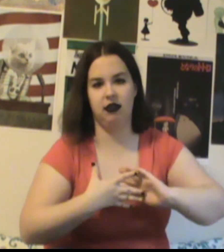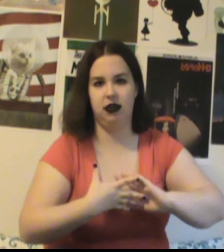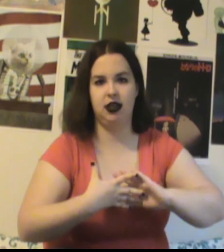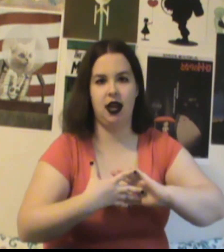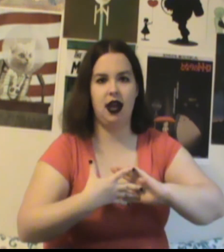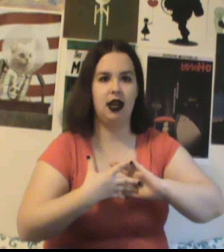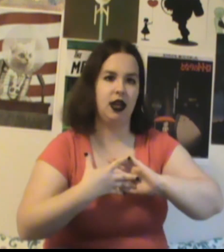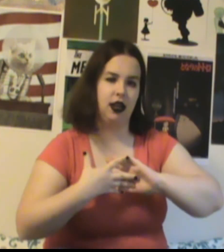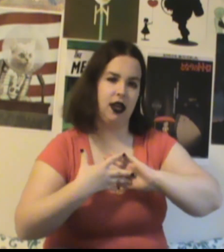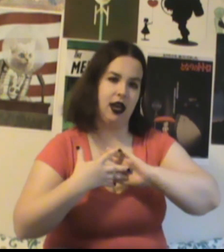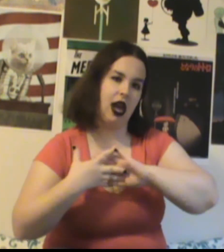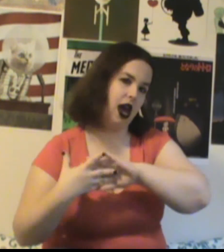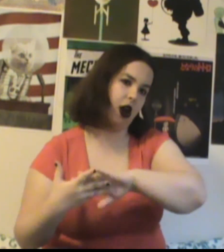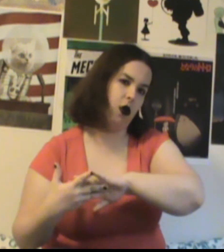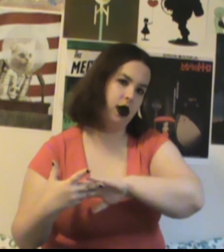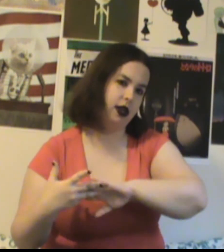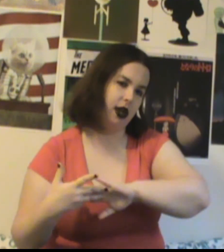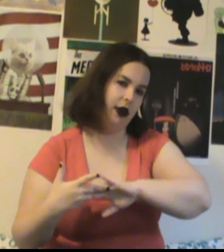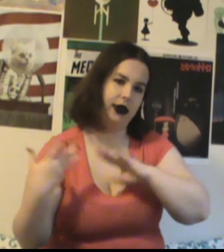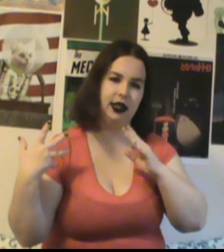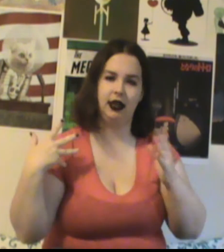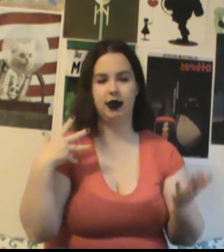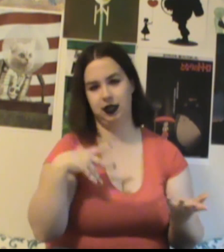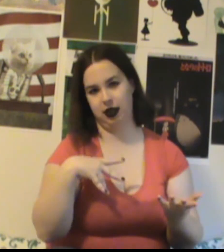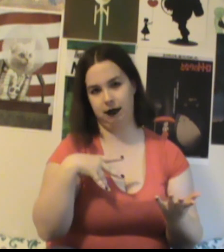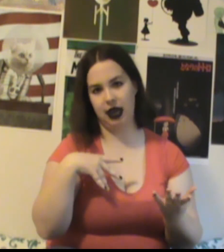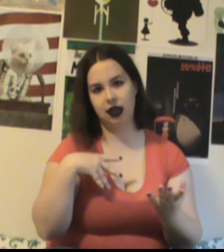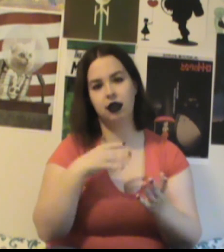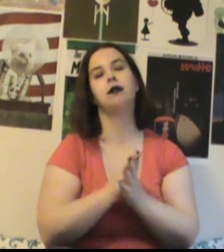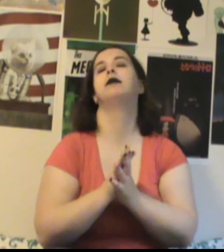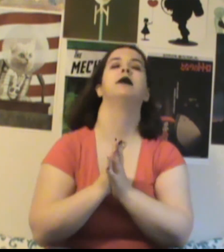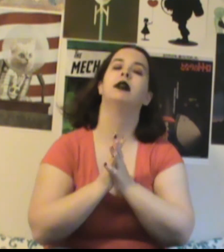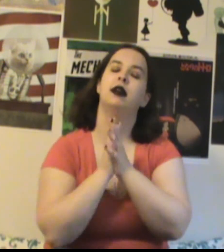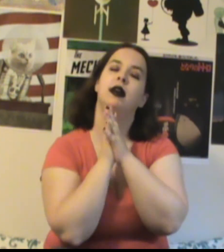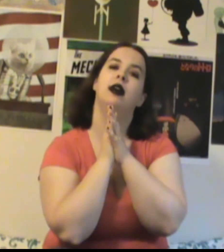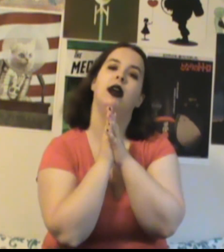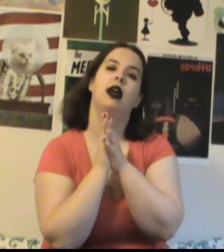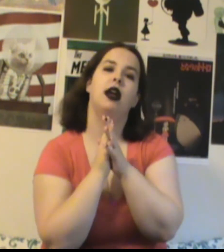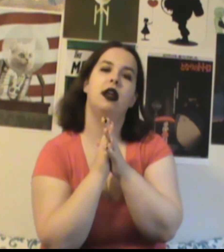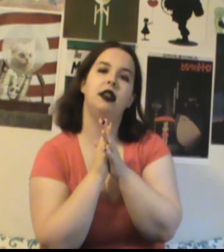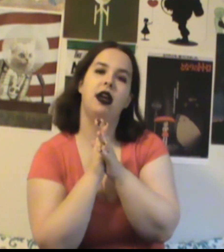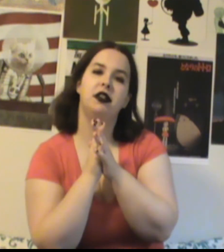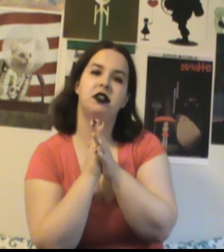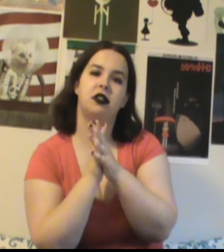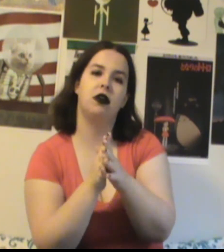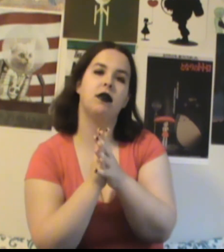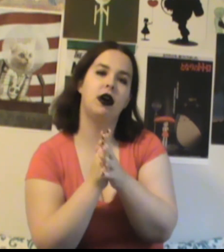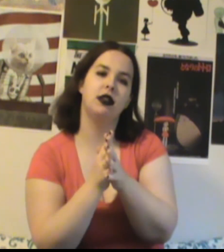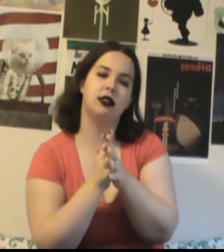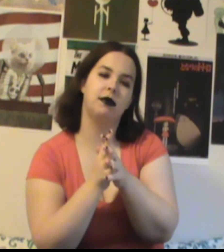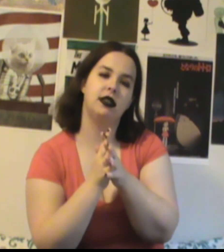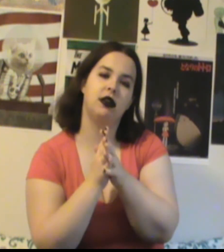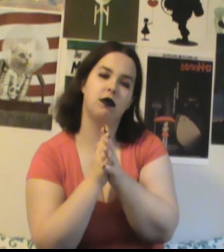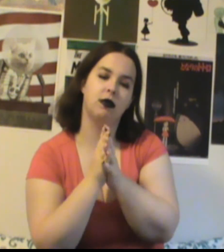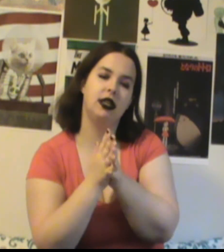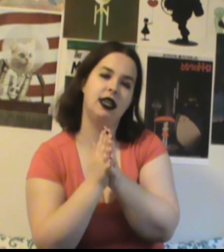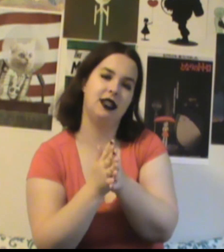if they died, like how and how did they eventually come back. And then just overall, this was a really